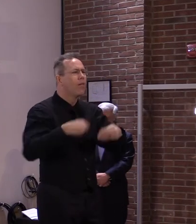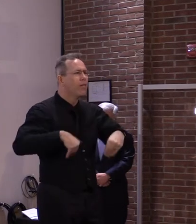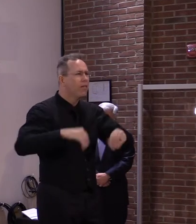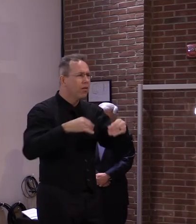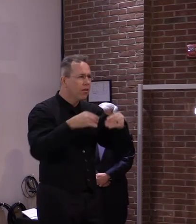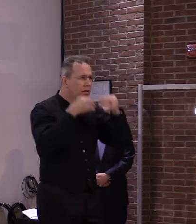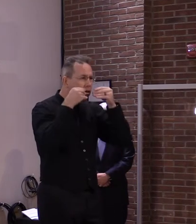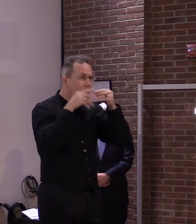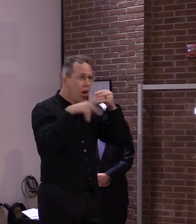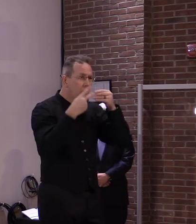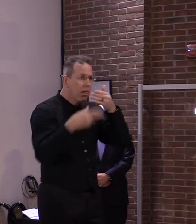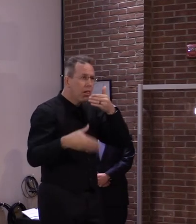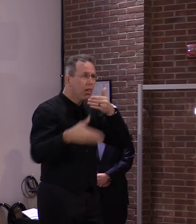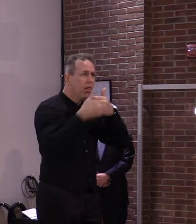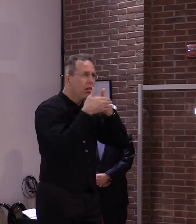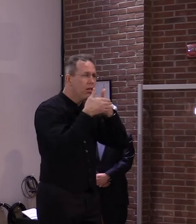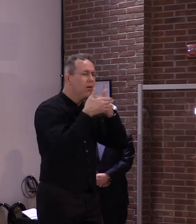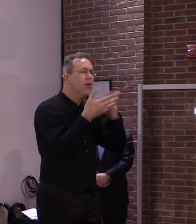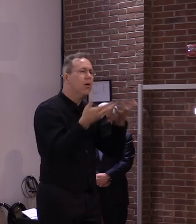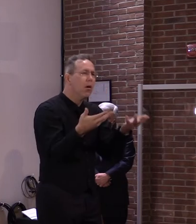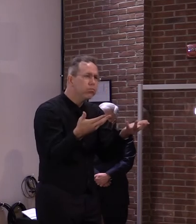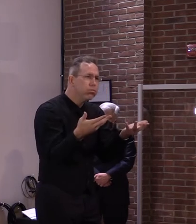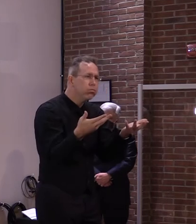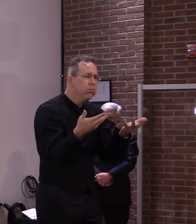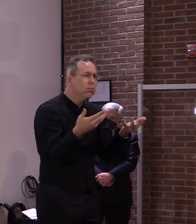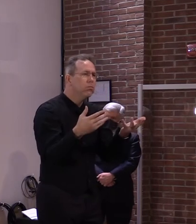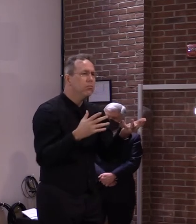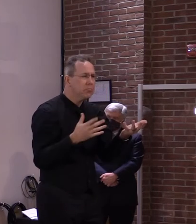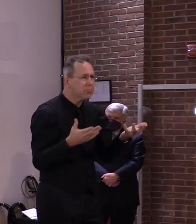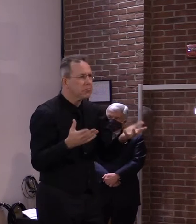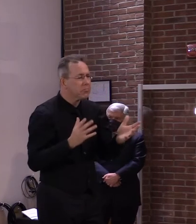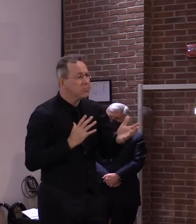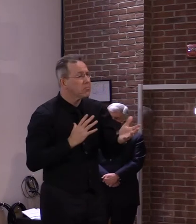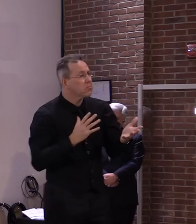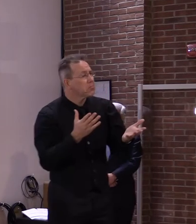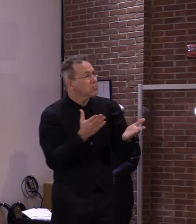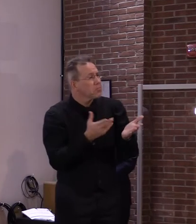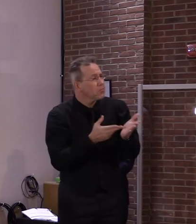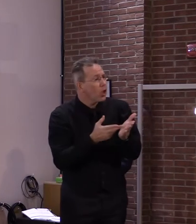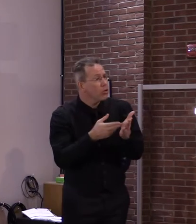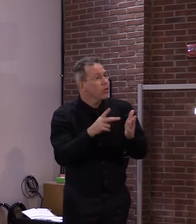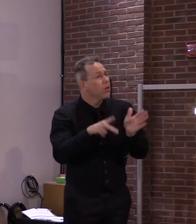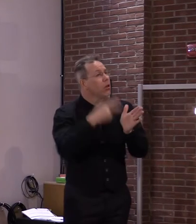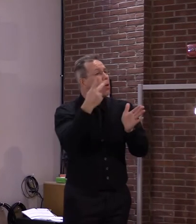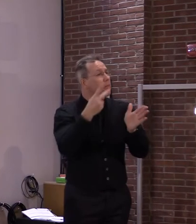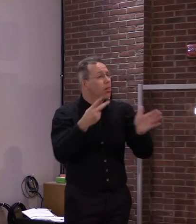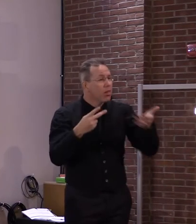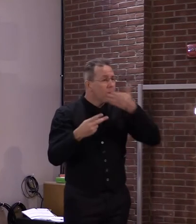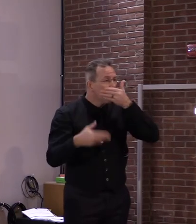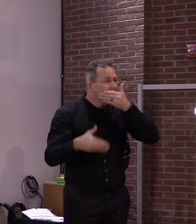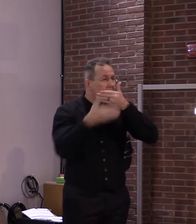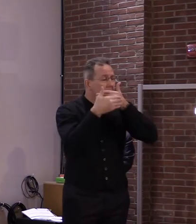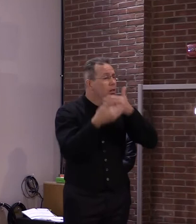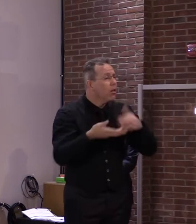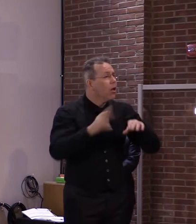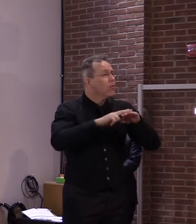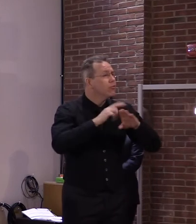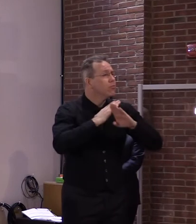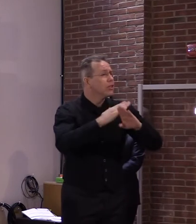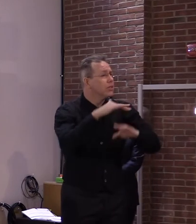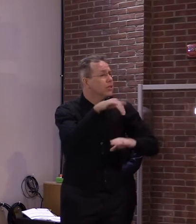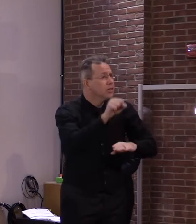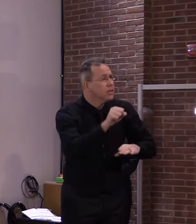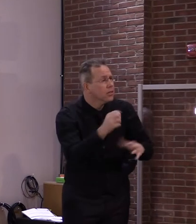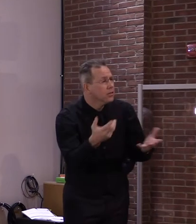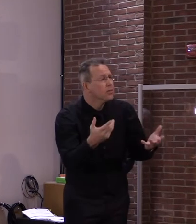probably is more beneficial to double mask than to single mask but again just masking alone provides a significant